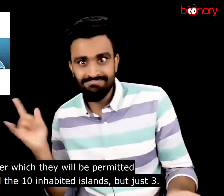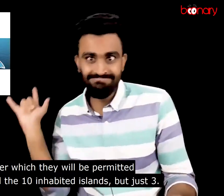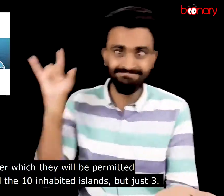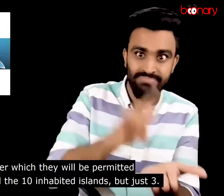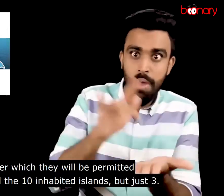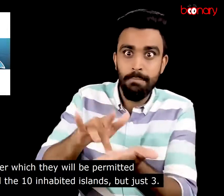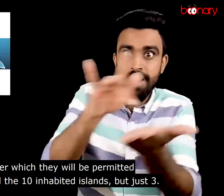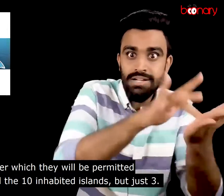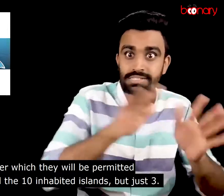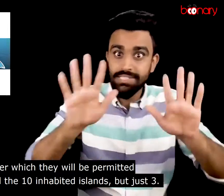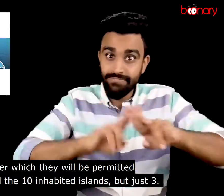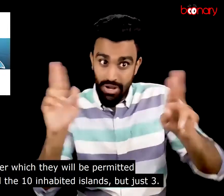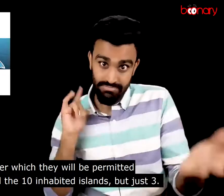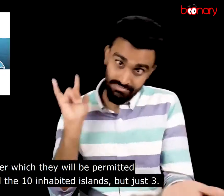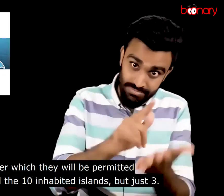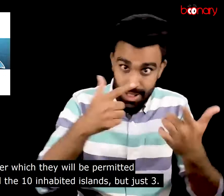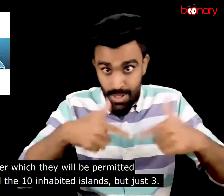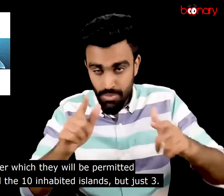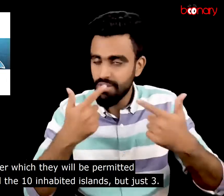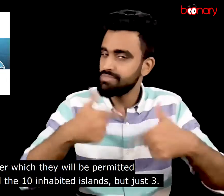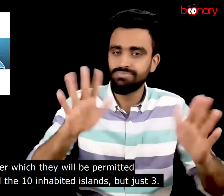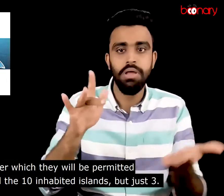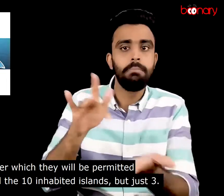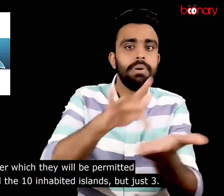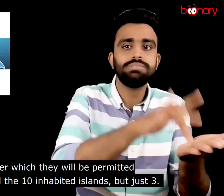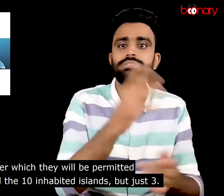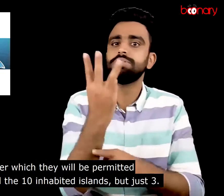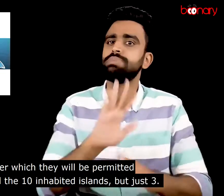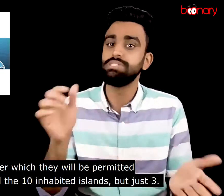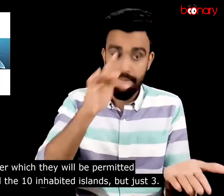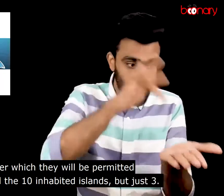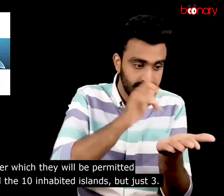permitted not to all the 10 inhabited islands but just three.